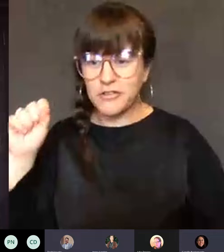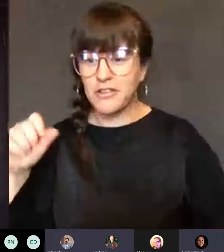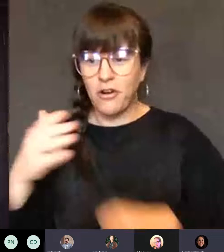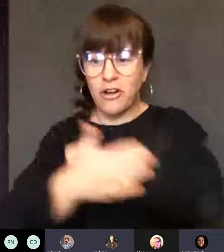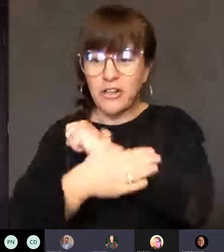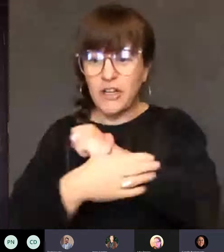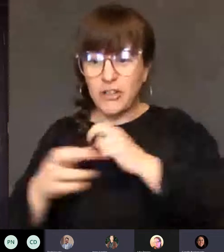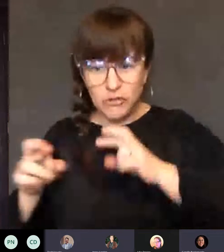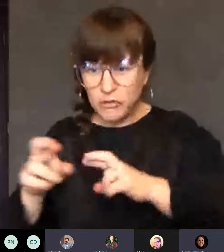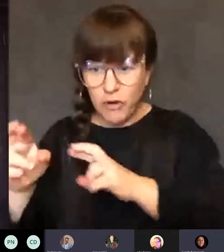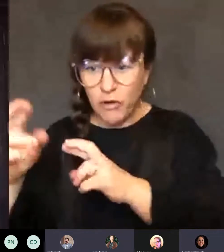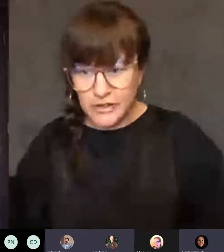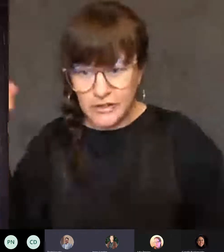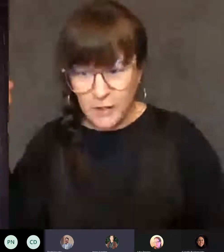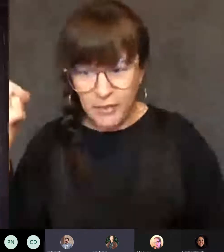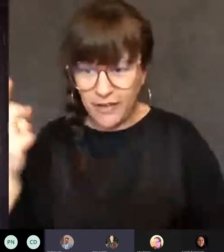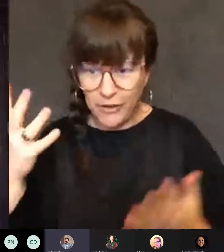It's all right.